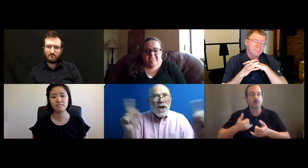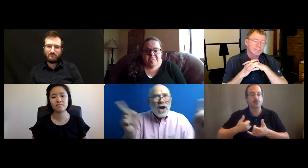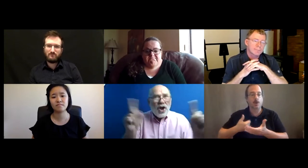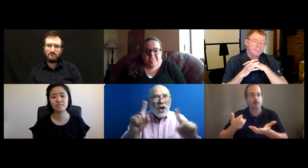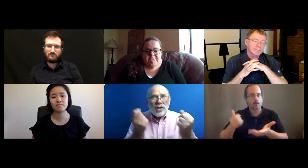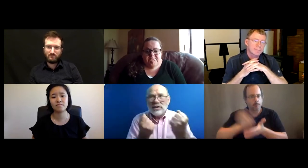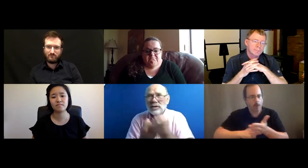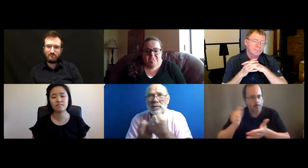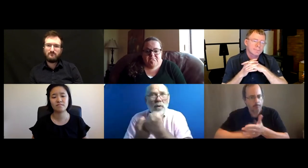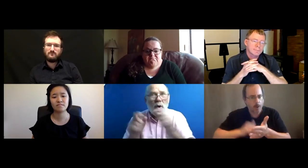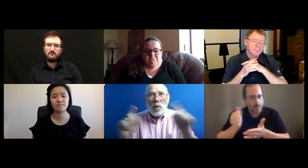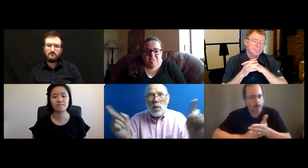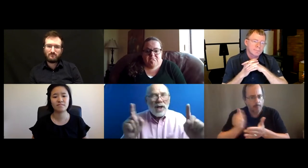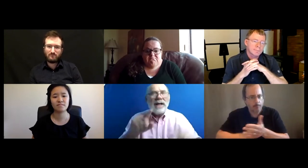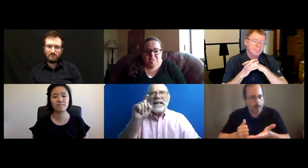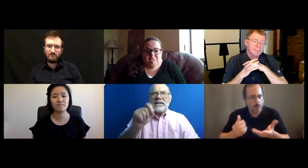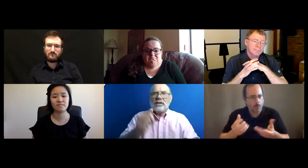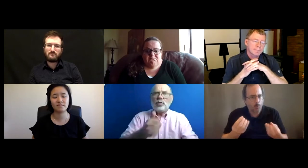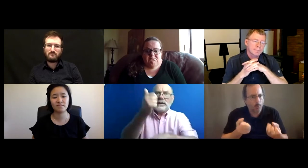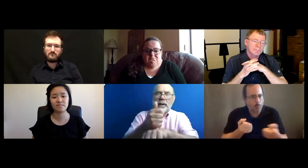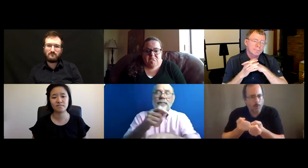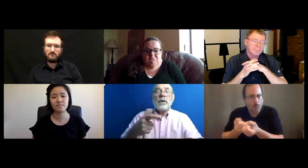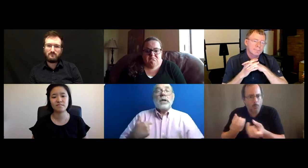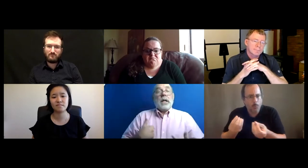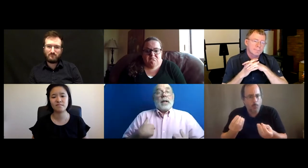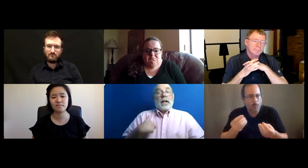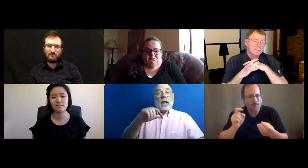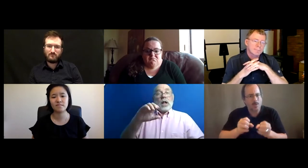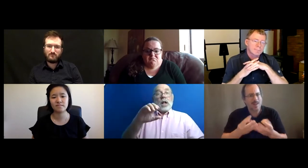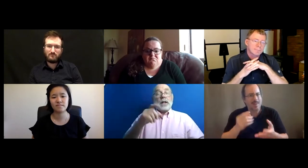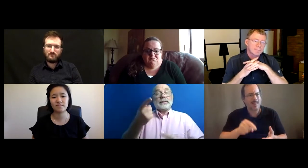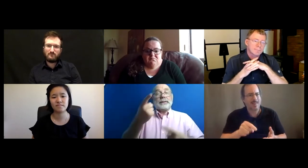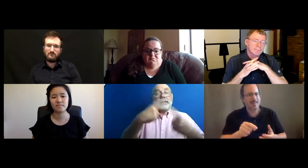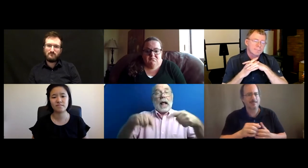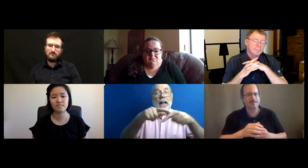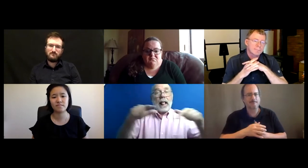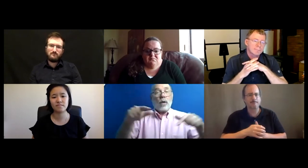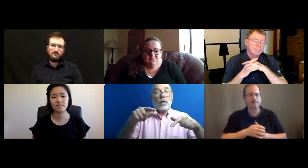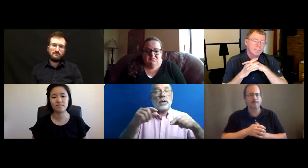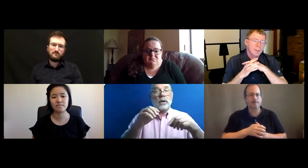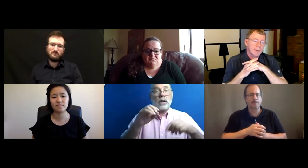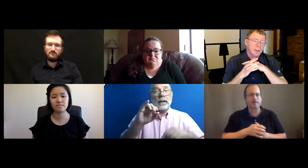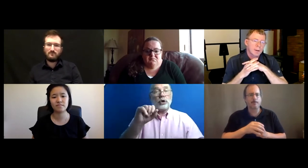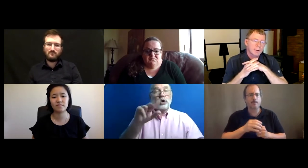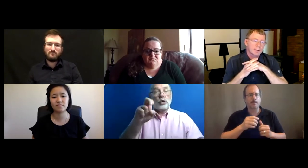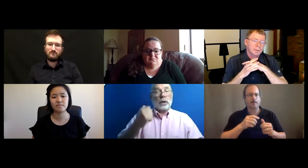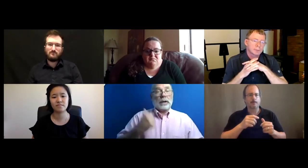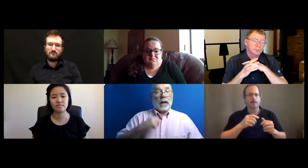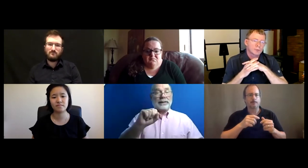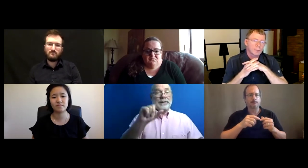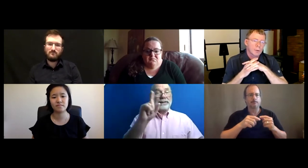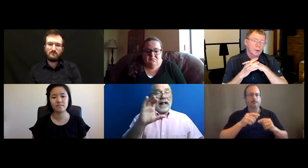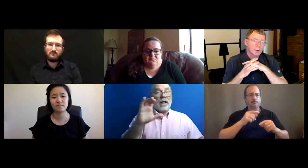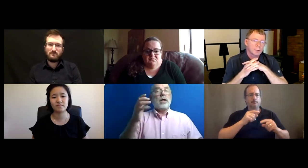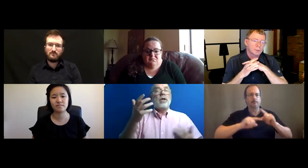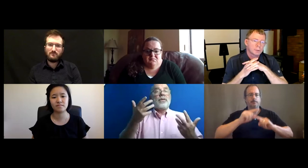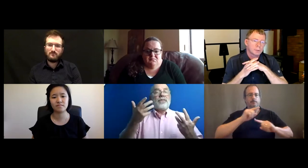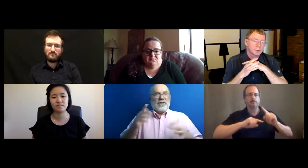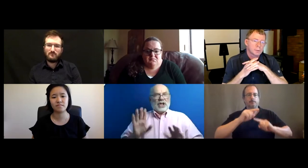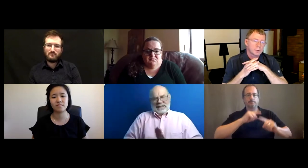seeing people advertising their employment services. Nobody knows where to go for these. The Sign Language Institute